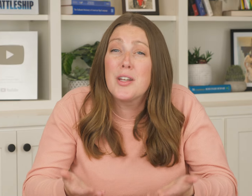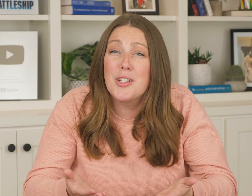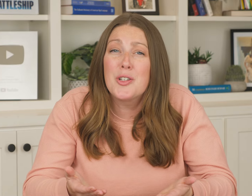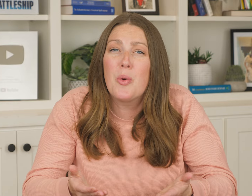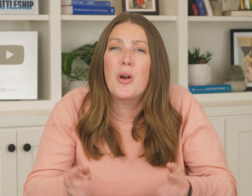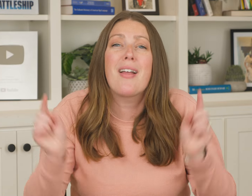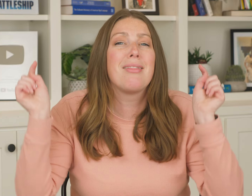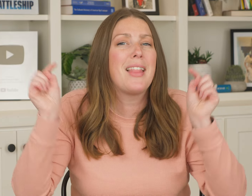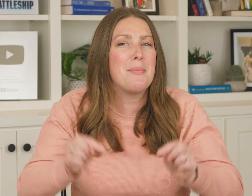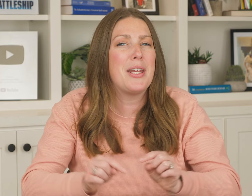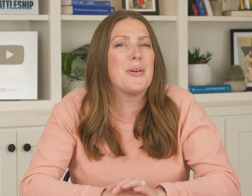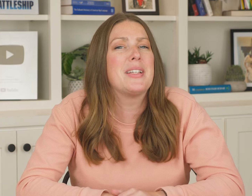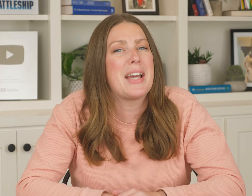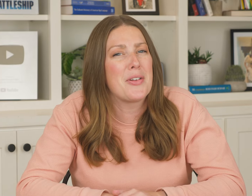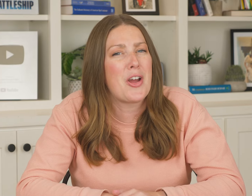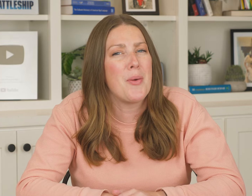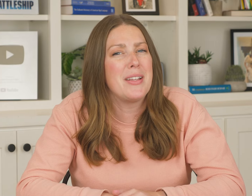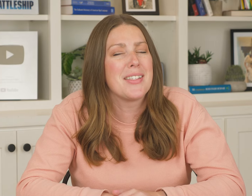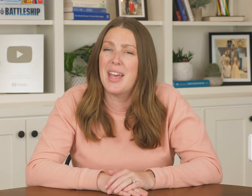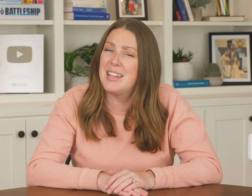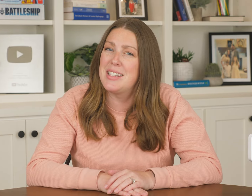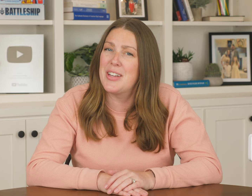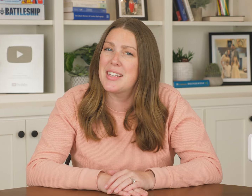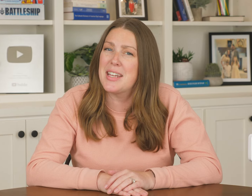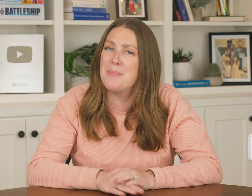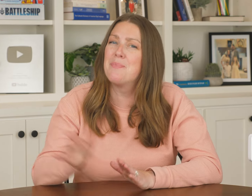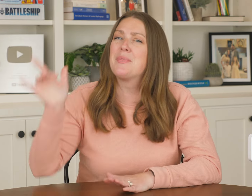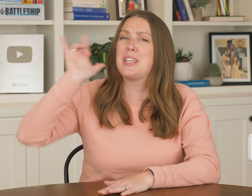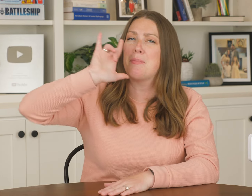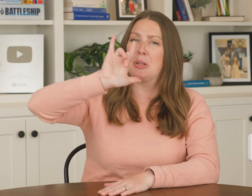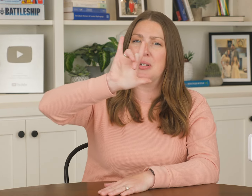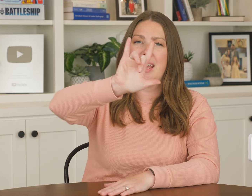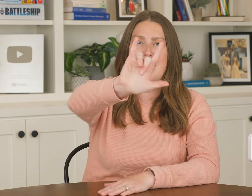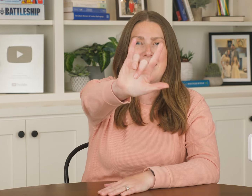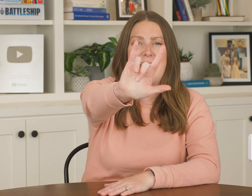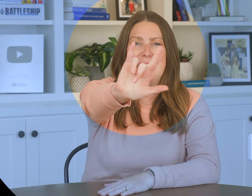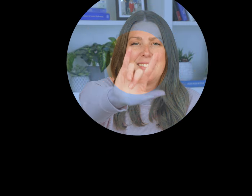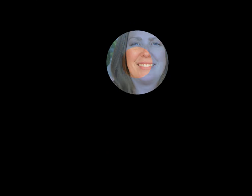learn more, let me know down in the comments. And until next time, keep learning how to sign.